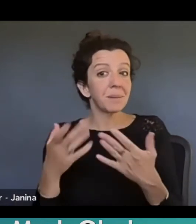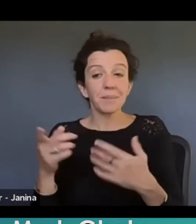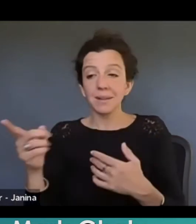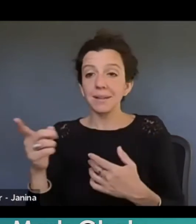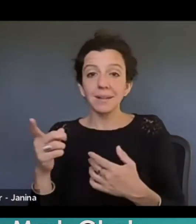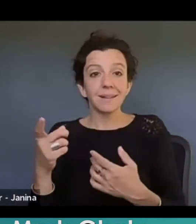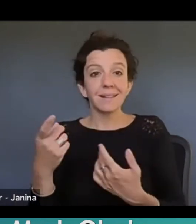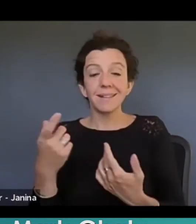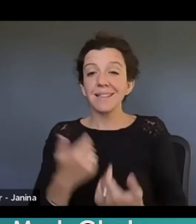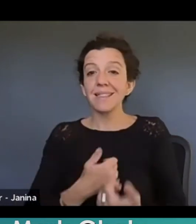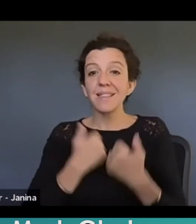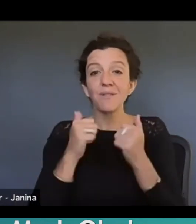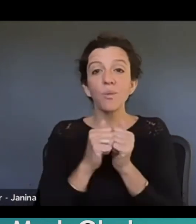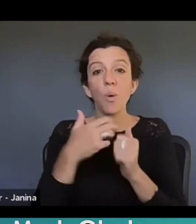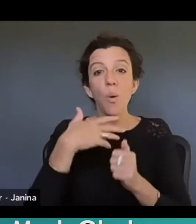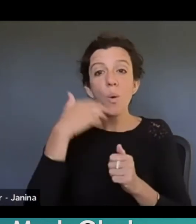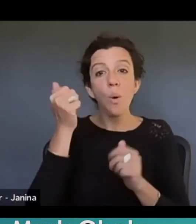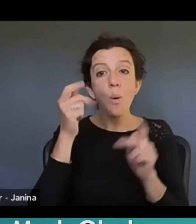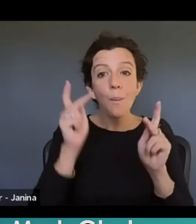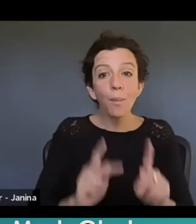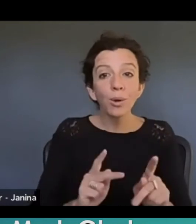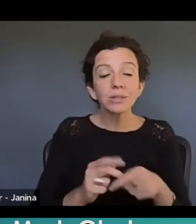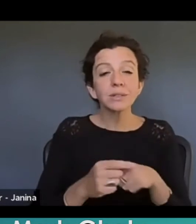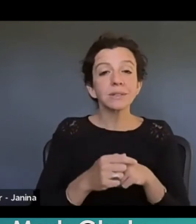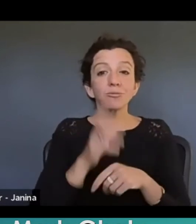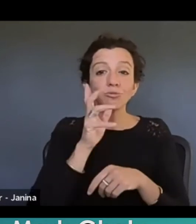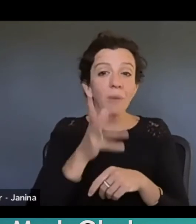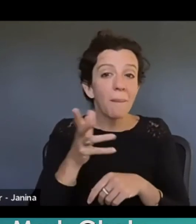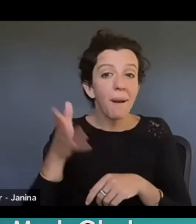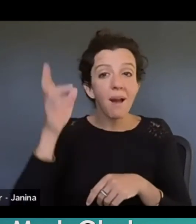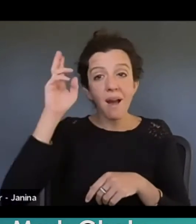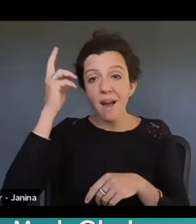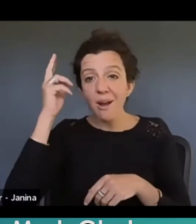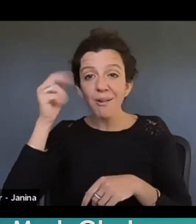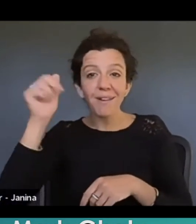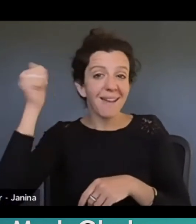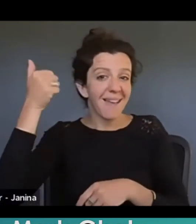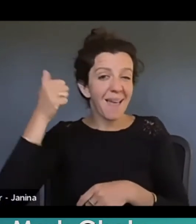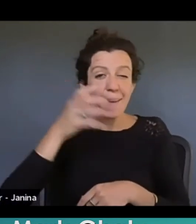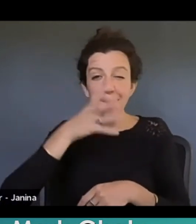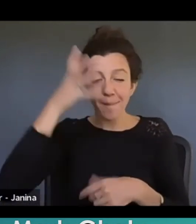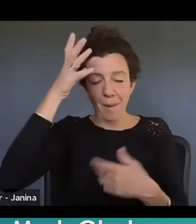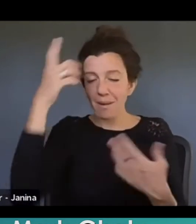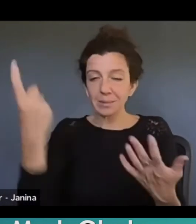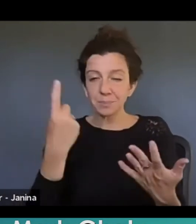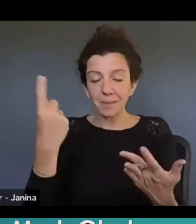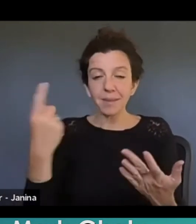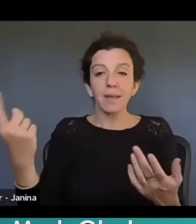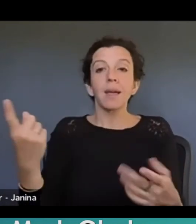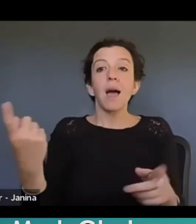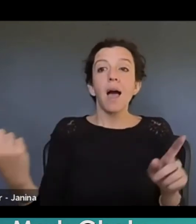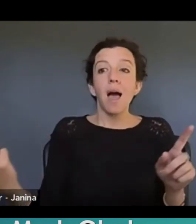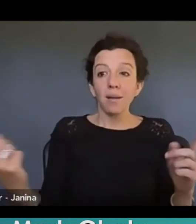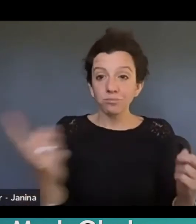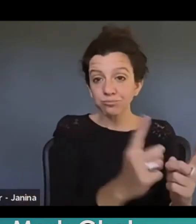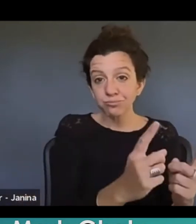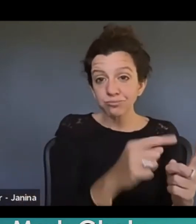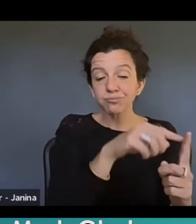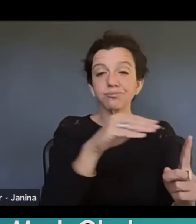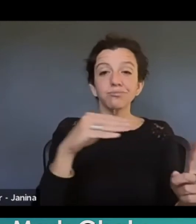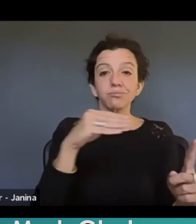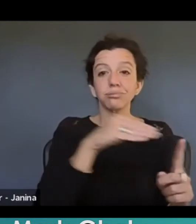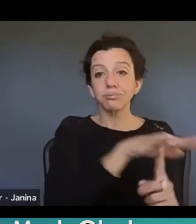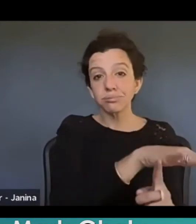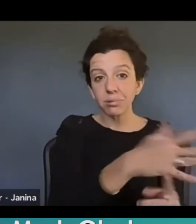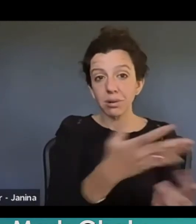an older person that's in their house, a grandmother, an uncle, an aunt, a parent, or somebody who isn't even because of their